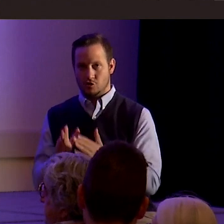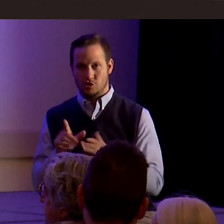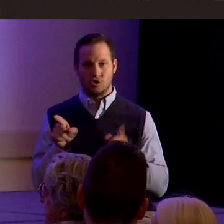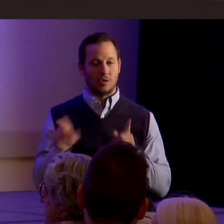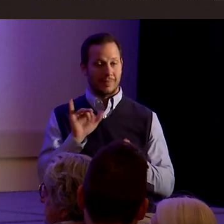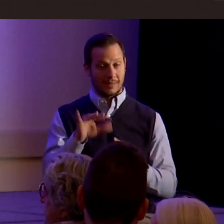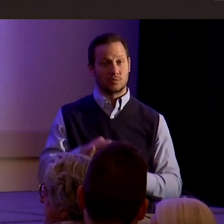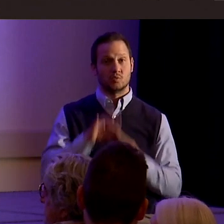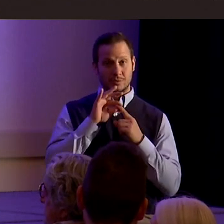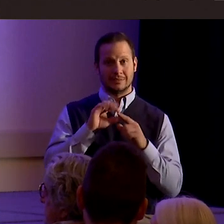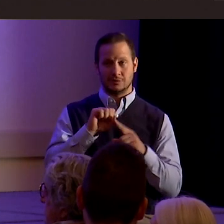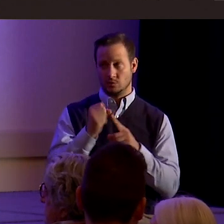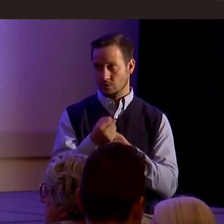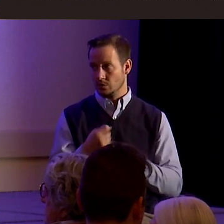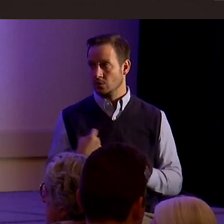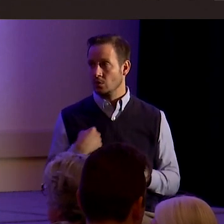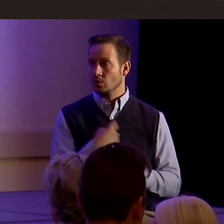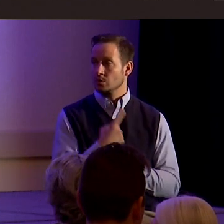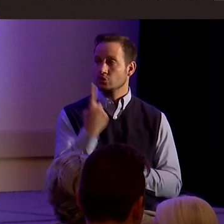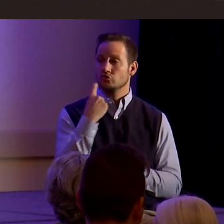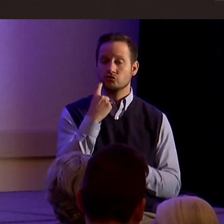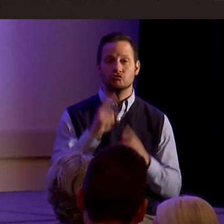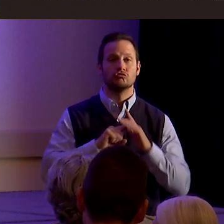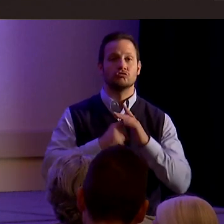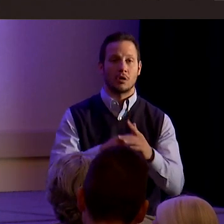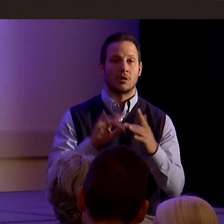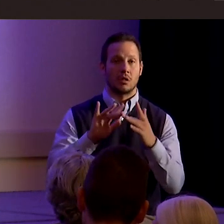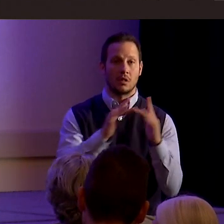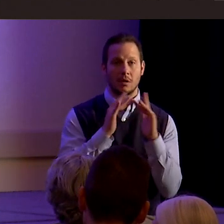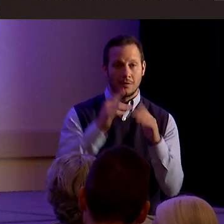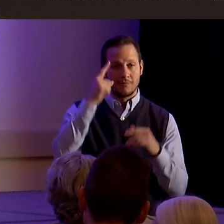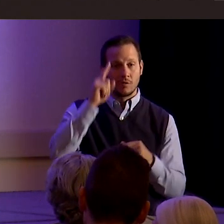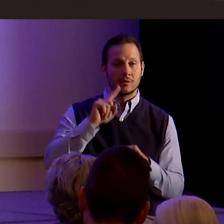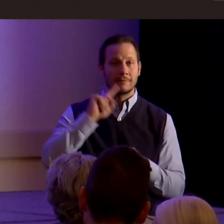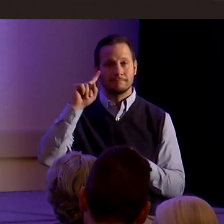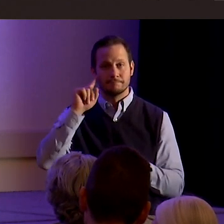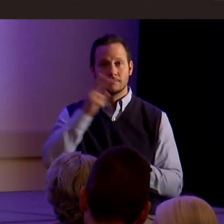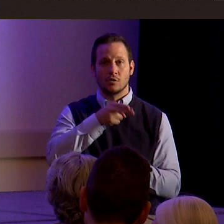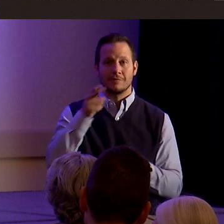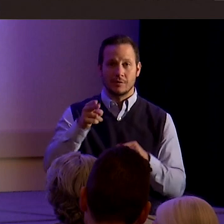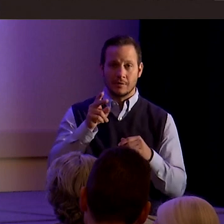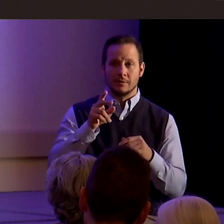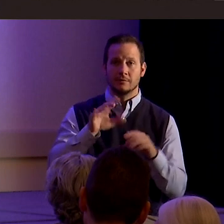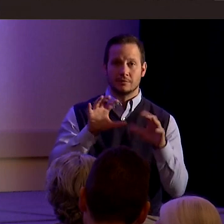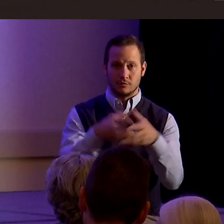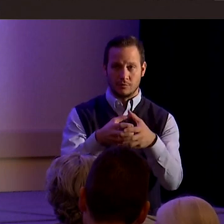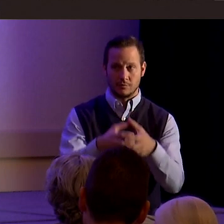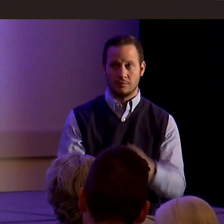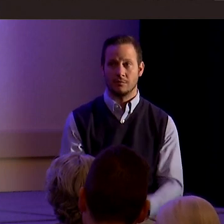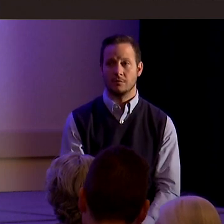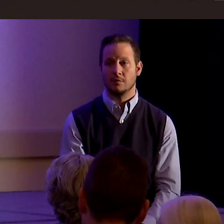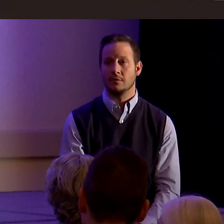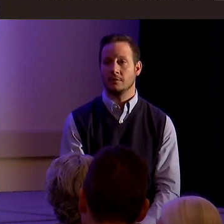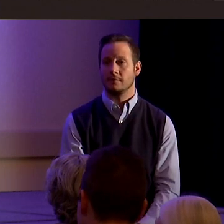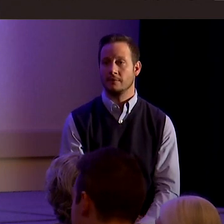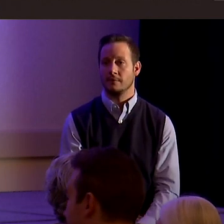about. We just started an online support page for people who are deaf or hard of hearing.